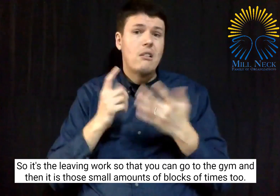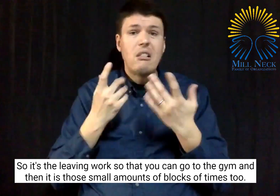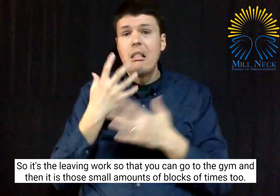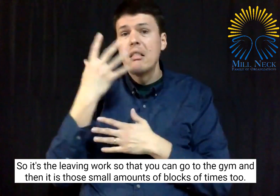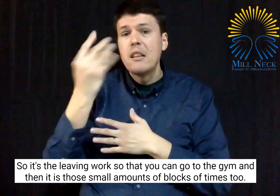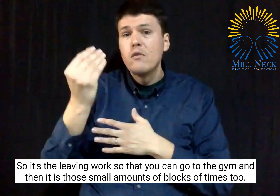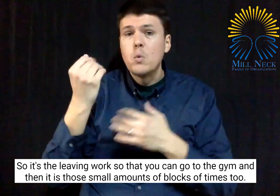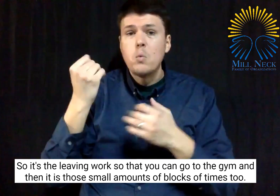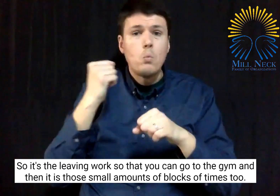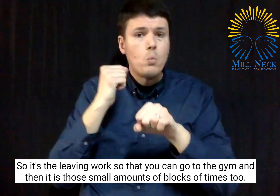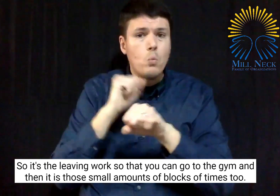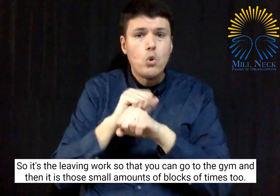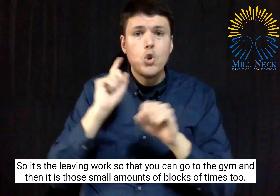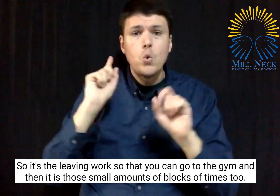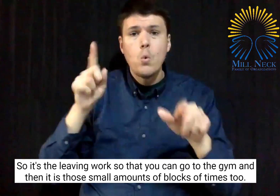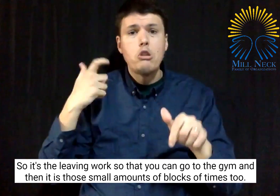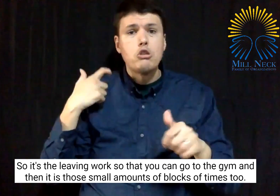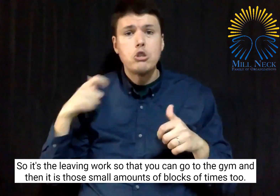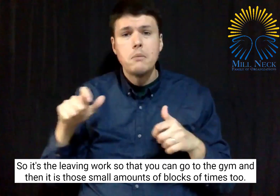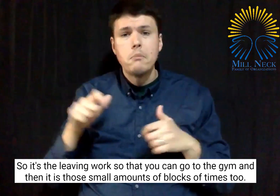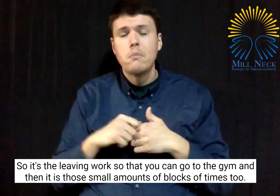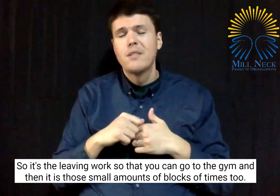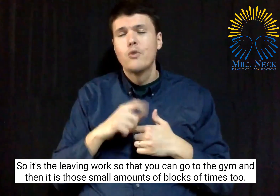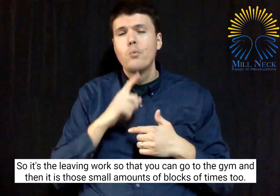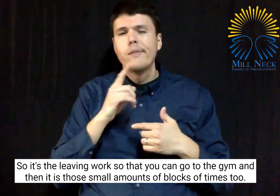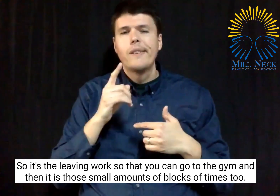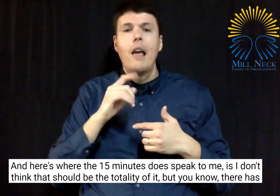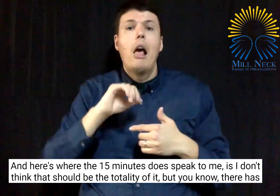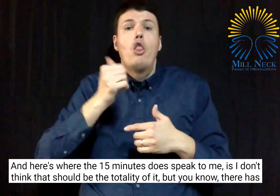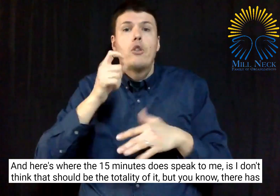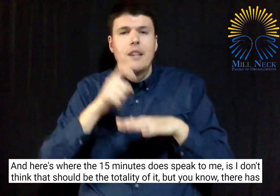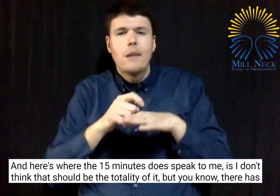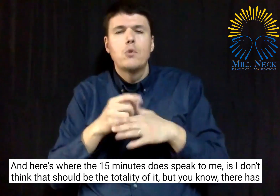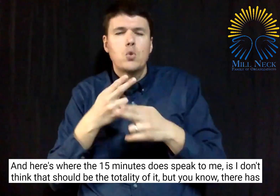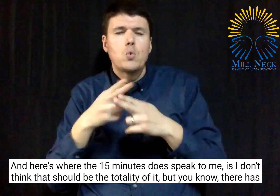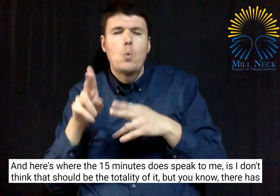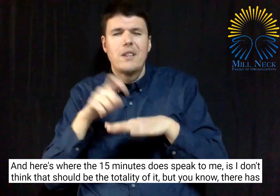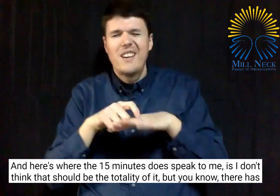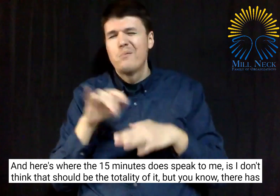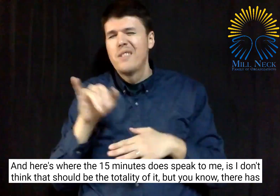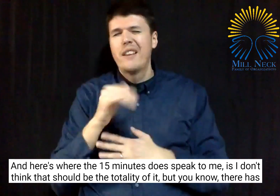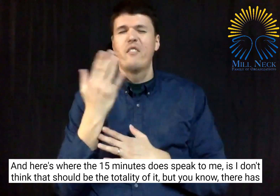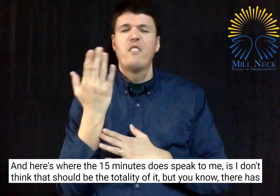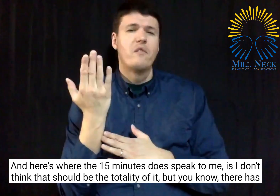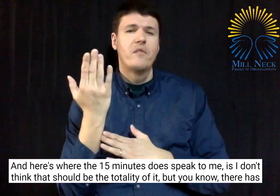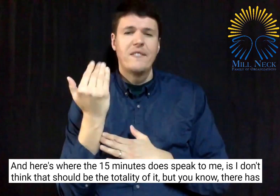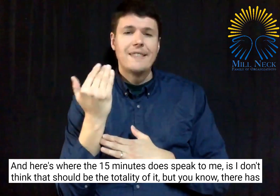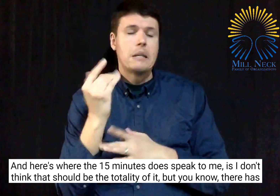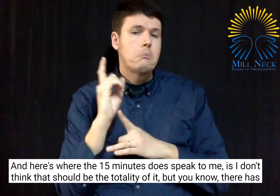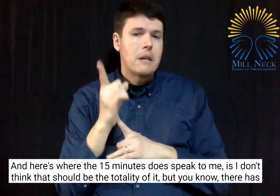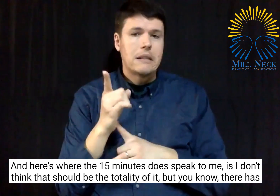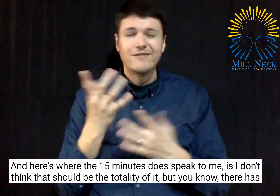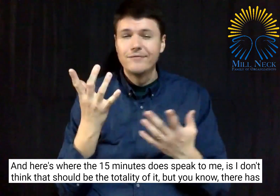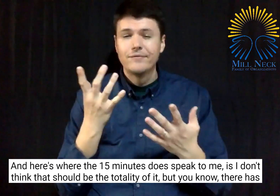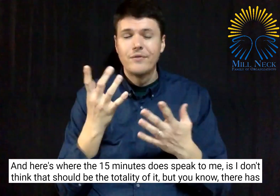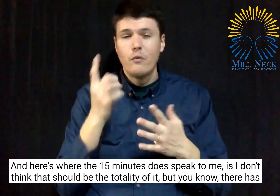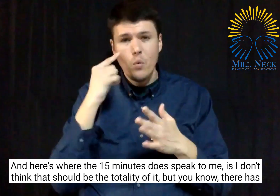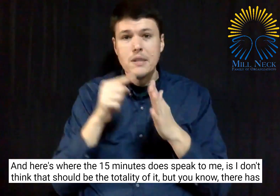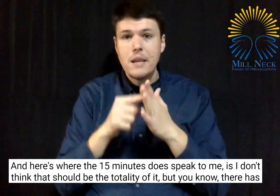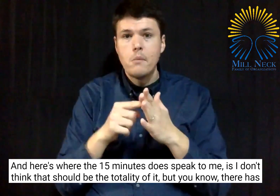gym. And then it is those small amounts of blocks of times too. And here's where the 15 minutes does speak to me, is that I don't think that should be the totality of